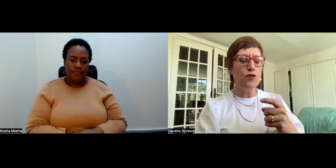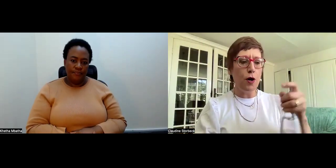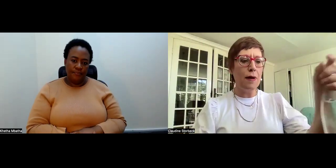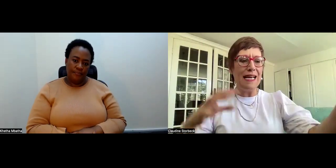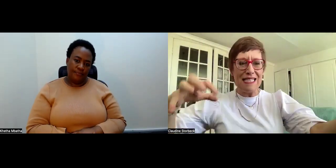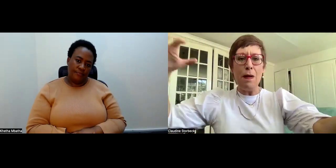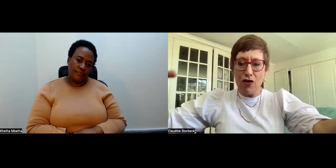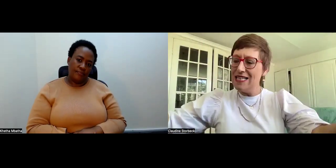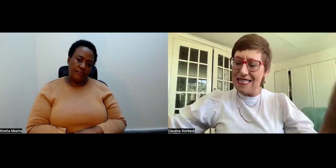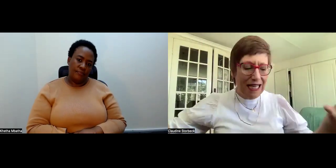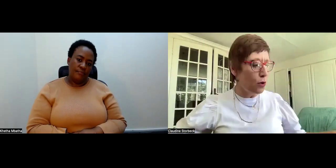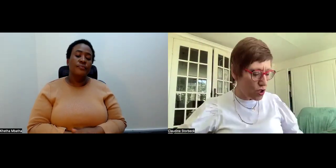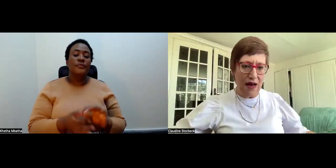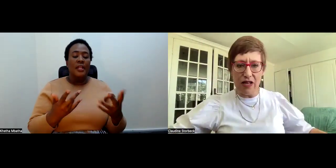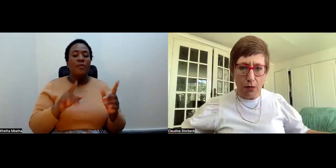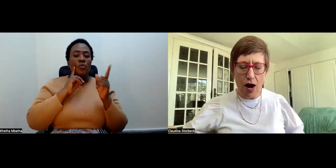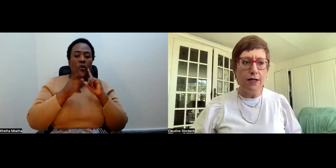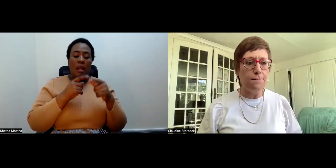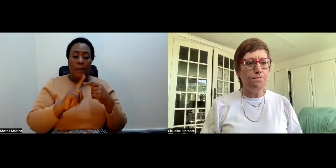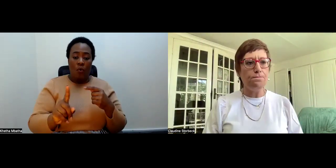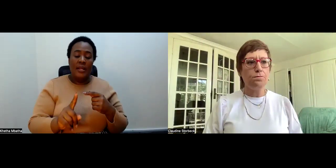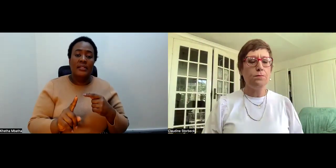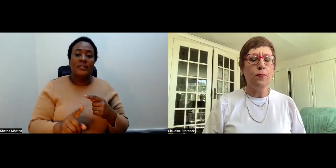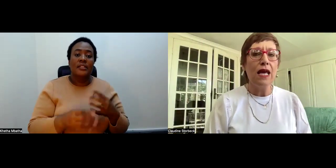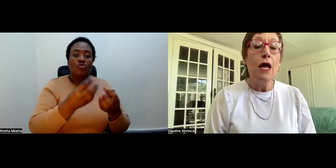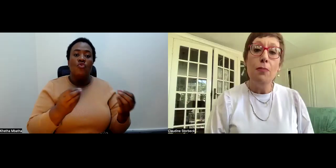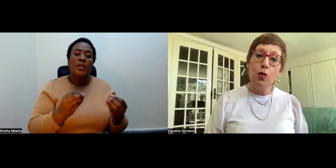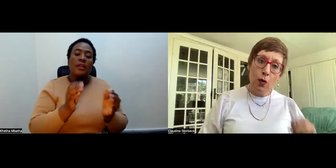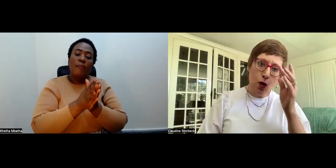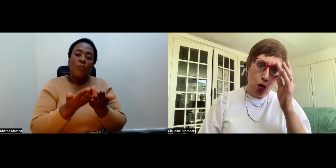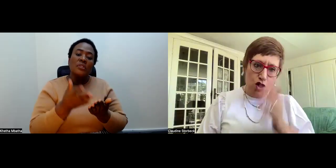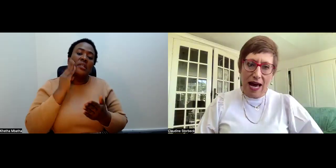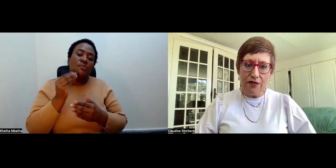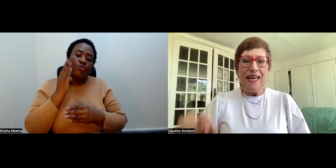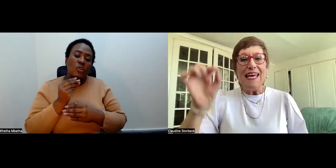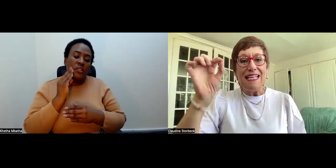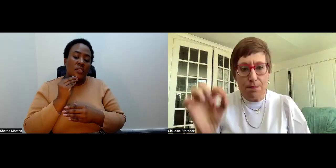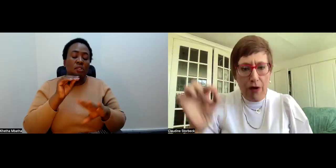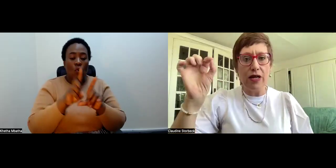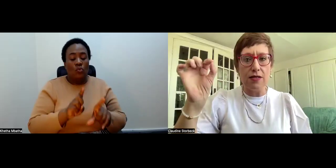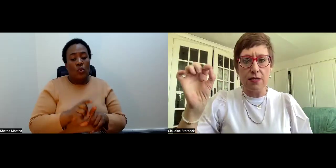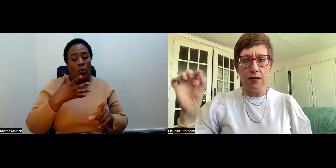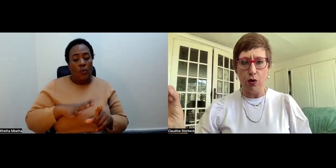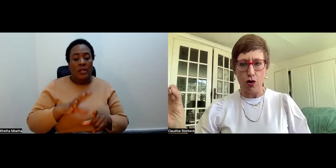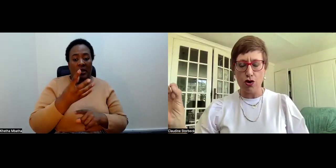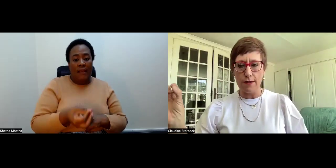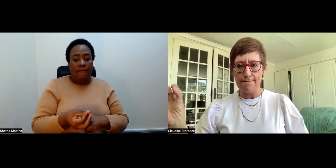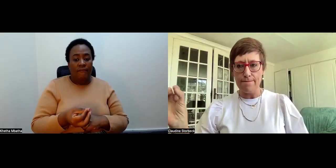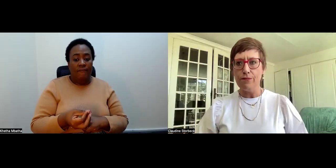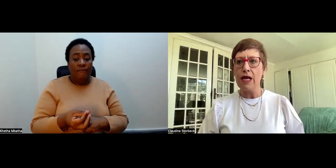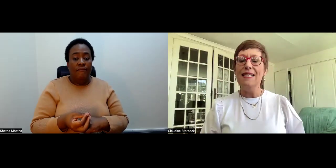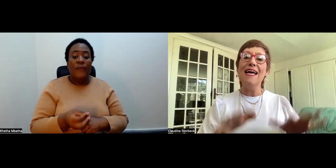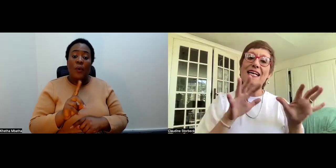Then we spoke about experiencing books, having them around. But we want to also have experience